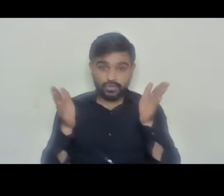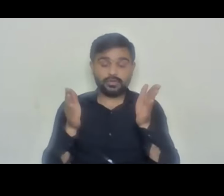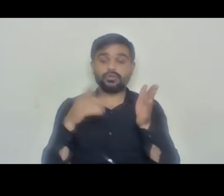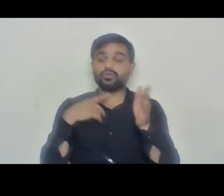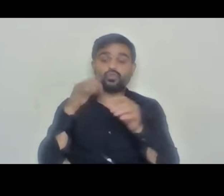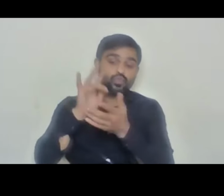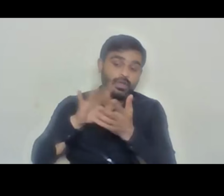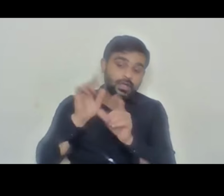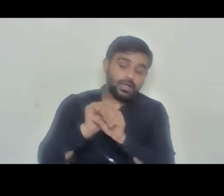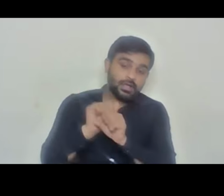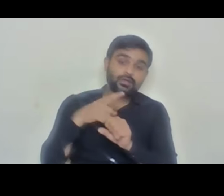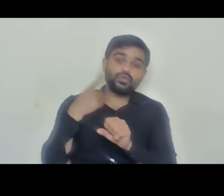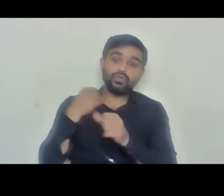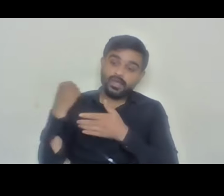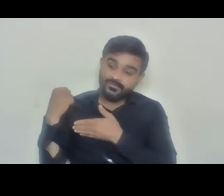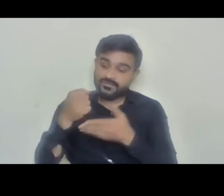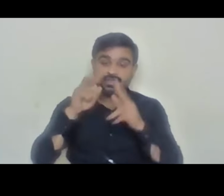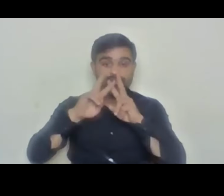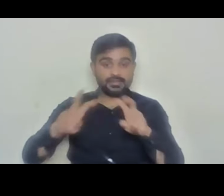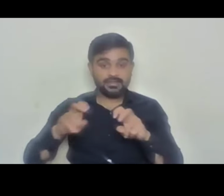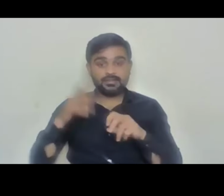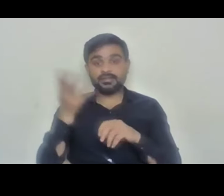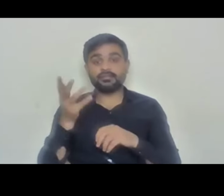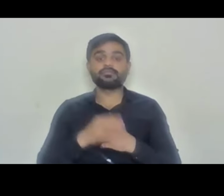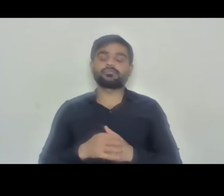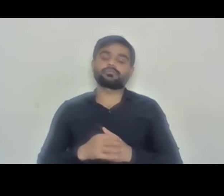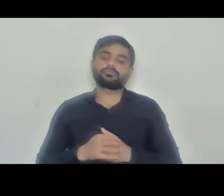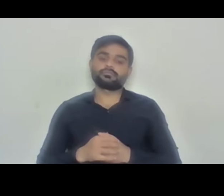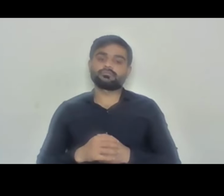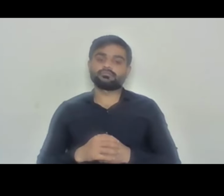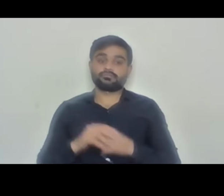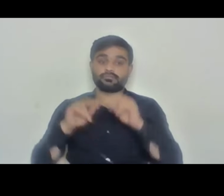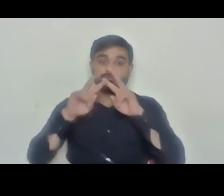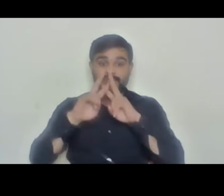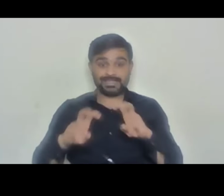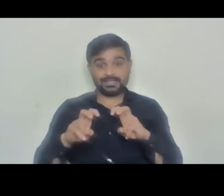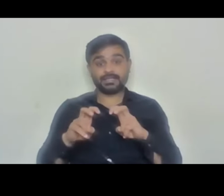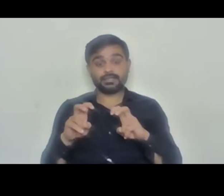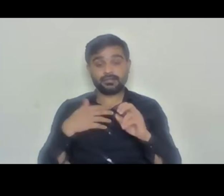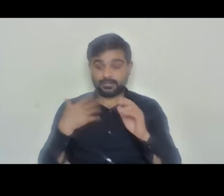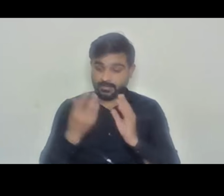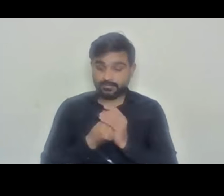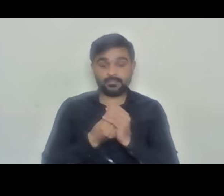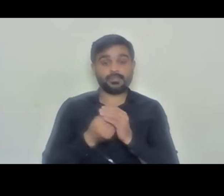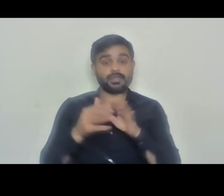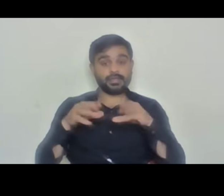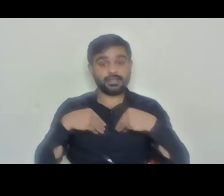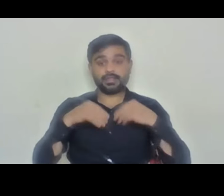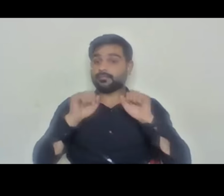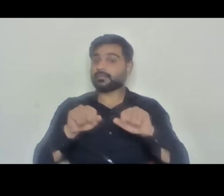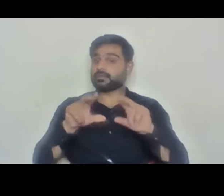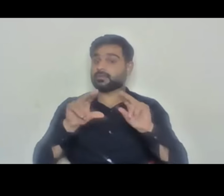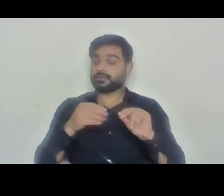working for, who funded your research, because as researchers, we are, whether we accept it or not, we